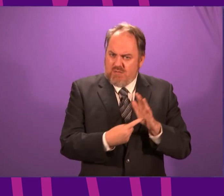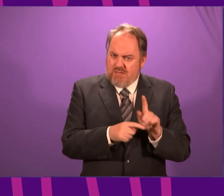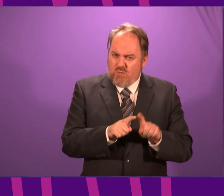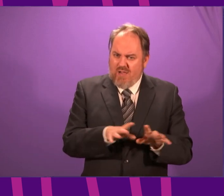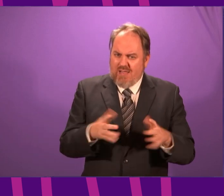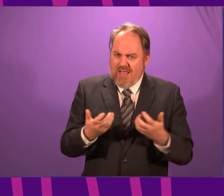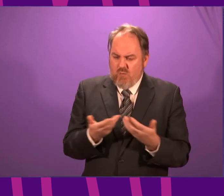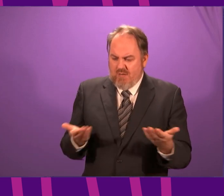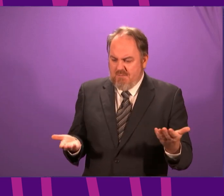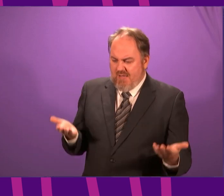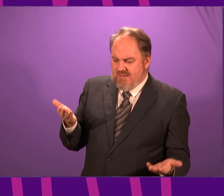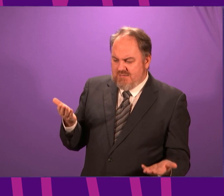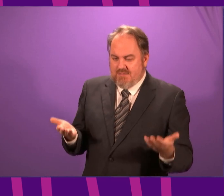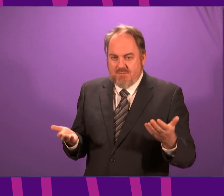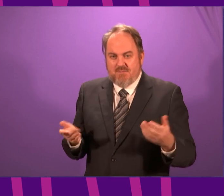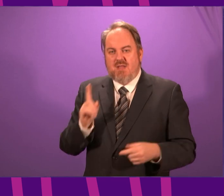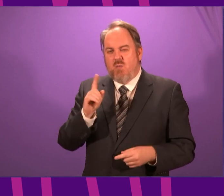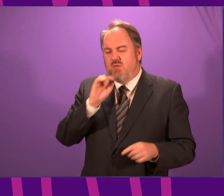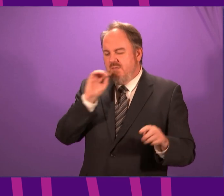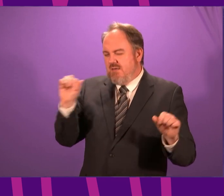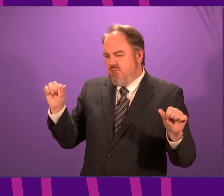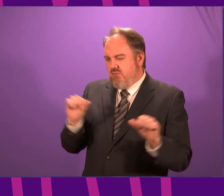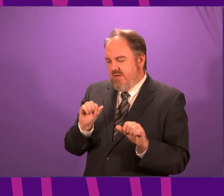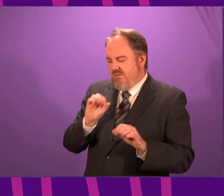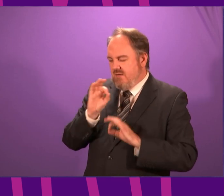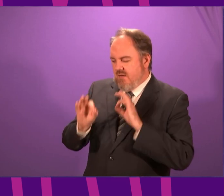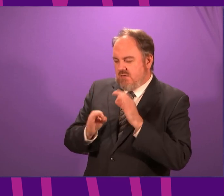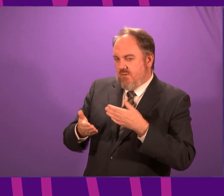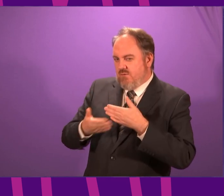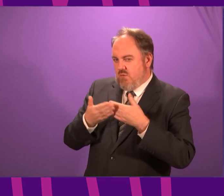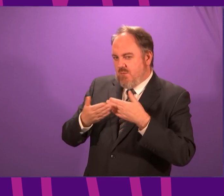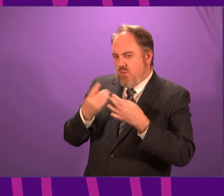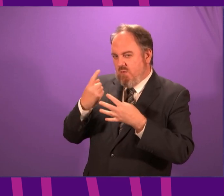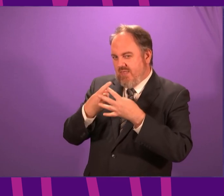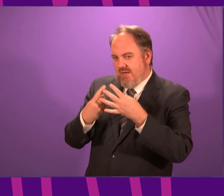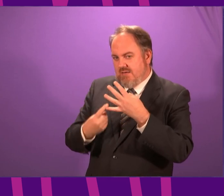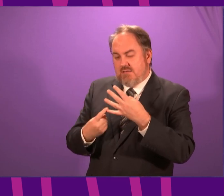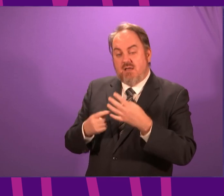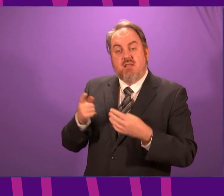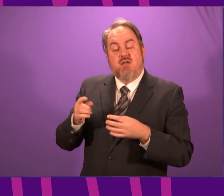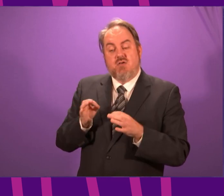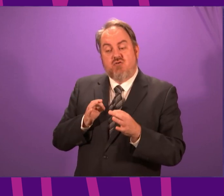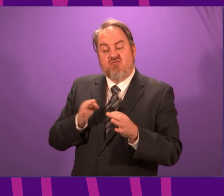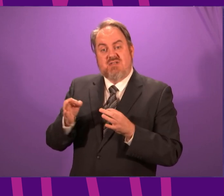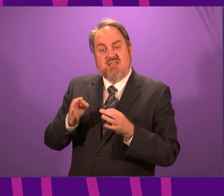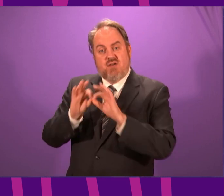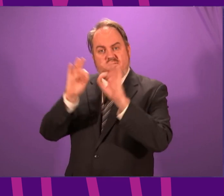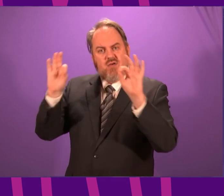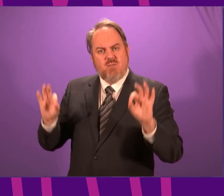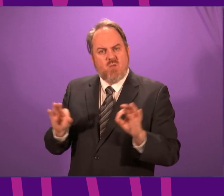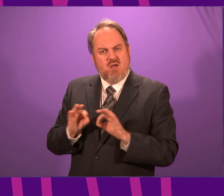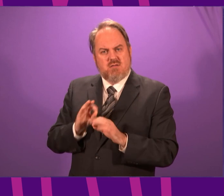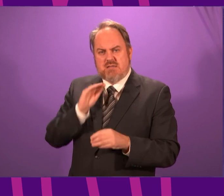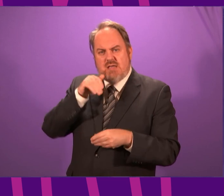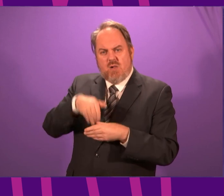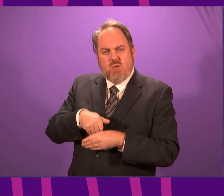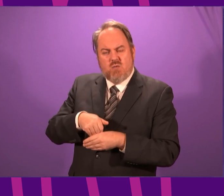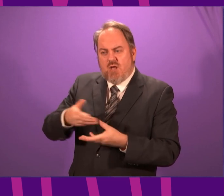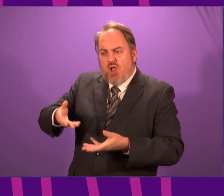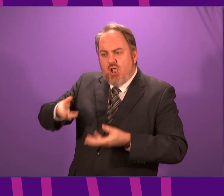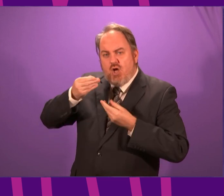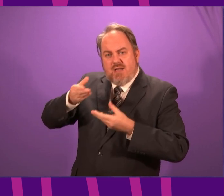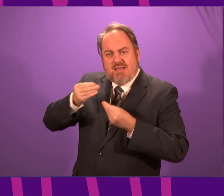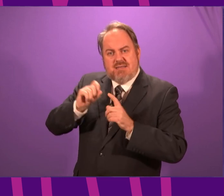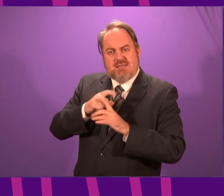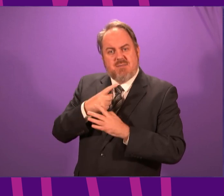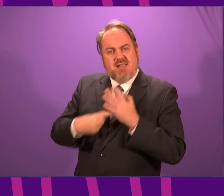Officer, I want to cover a couple of things very quickly. The strategic framework does not specifically mention learning disabilities, and I